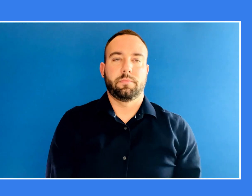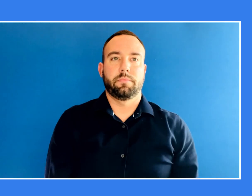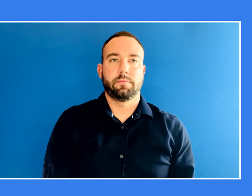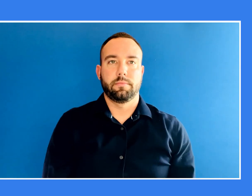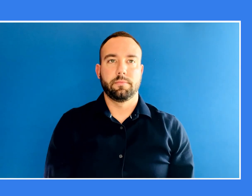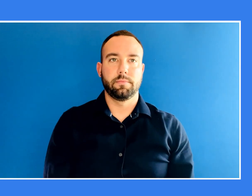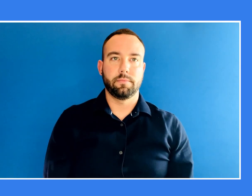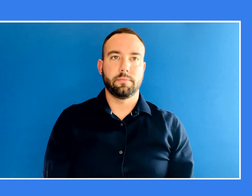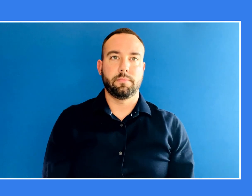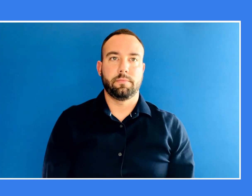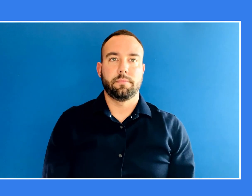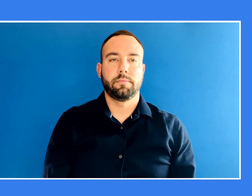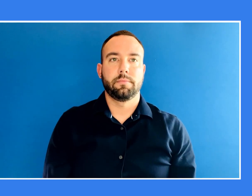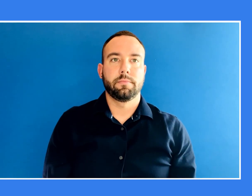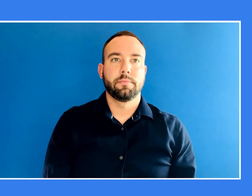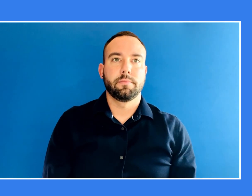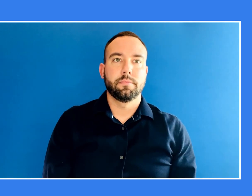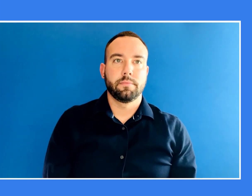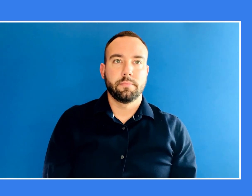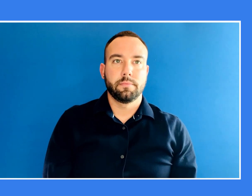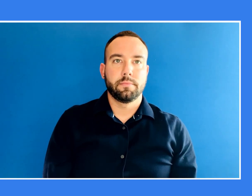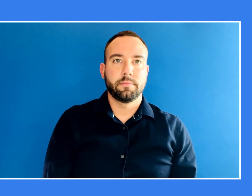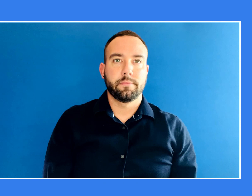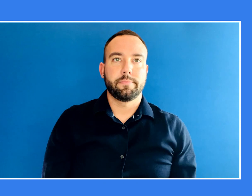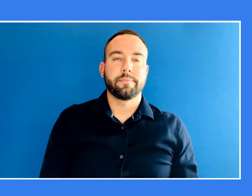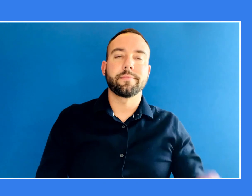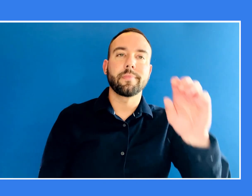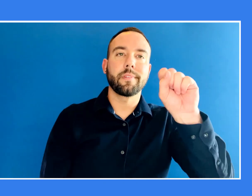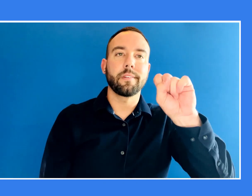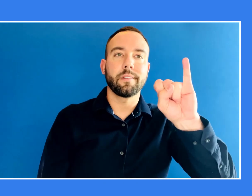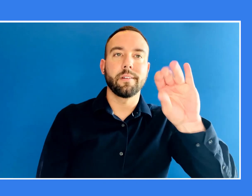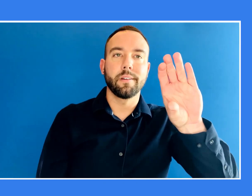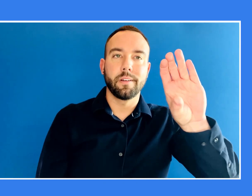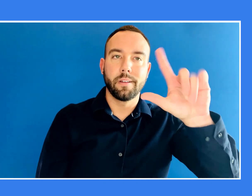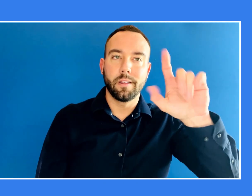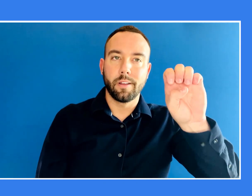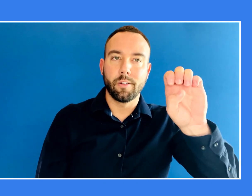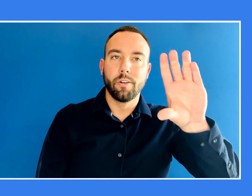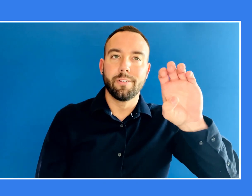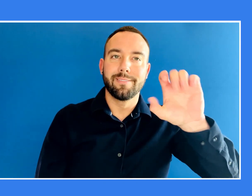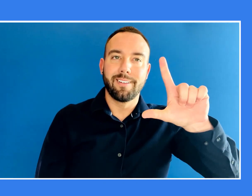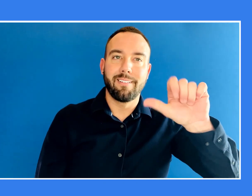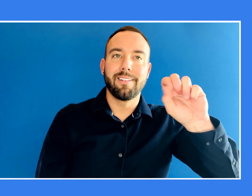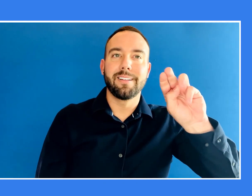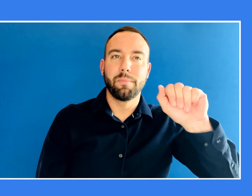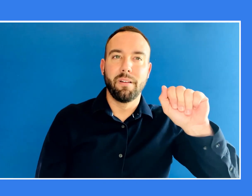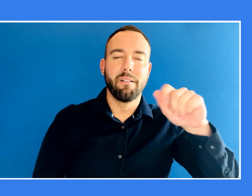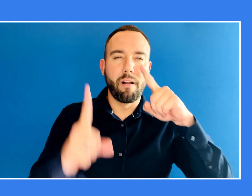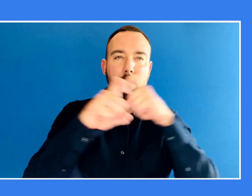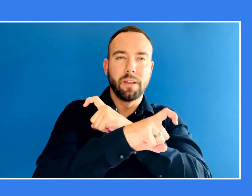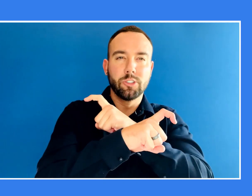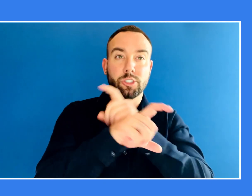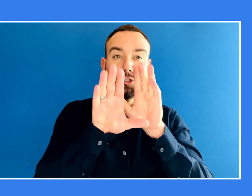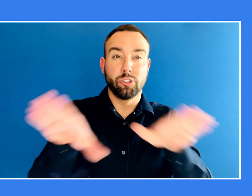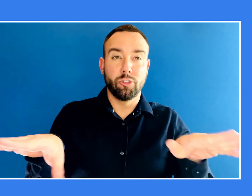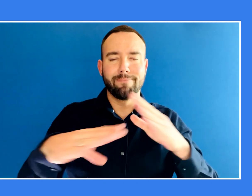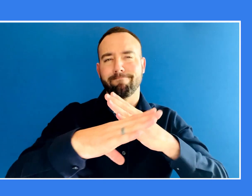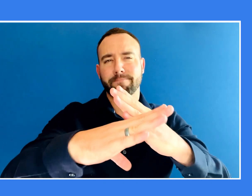CDC Vital Signs Preventing Sickle Cell Anemia Complications in Children